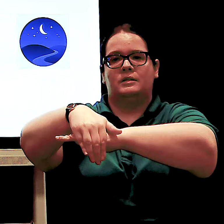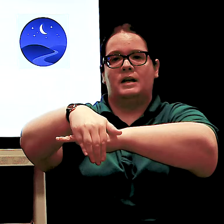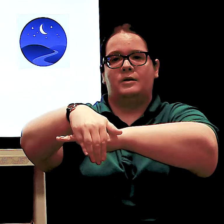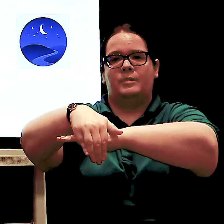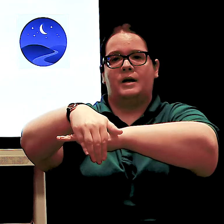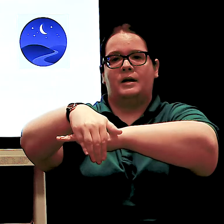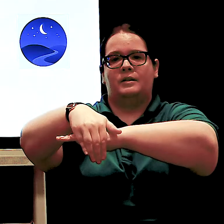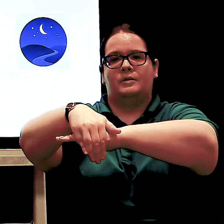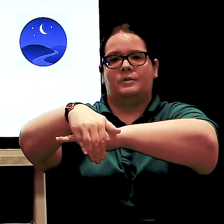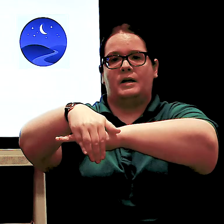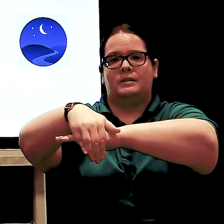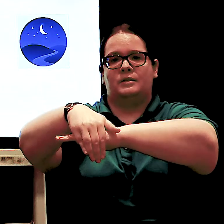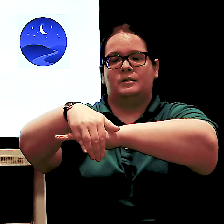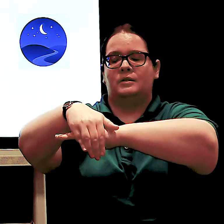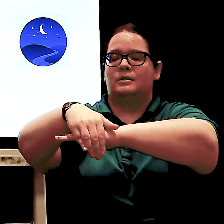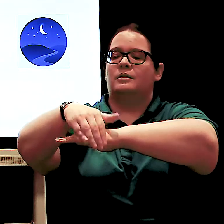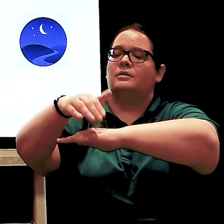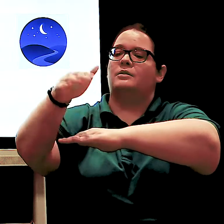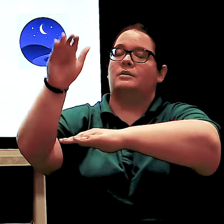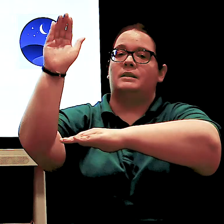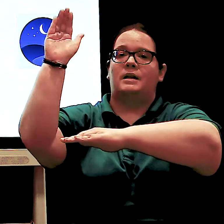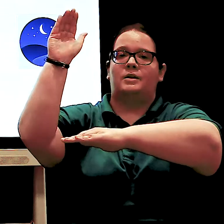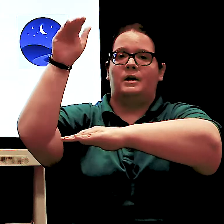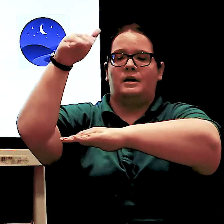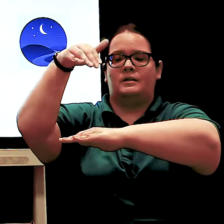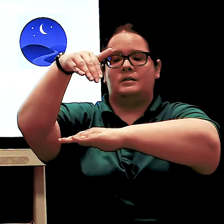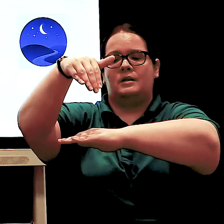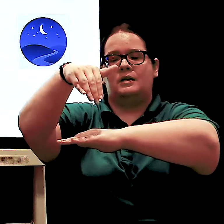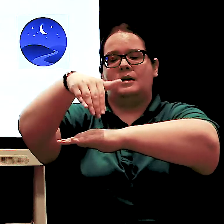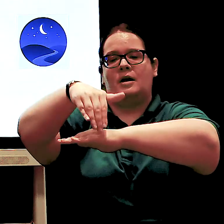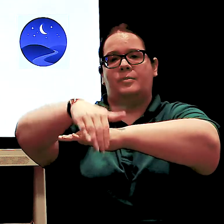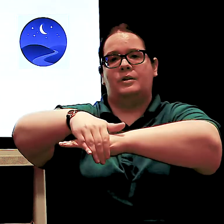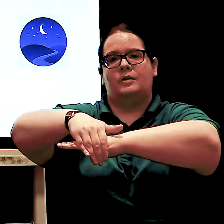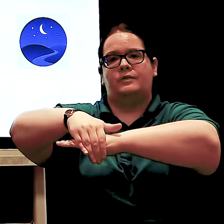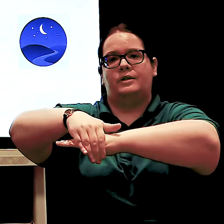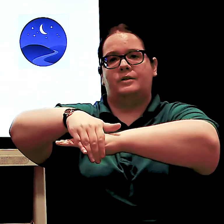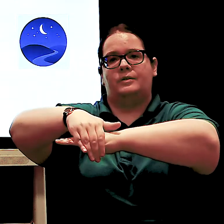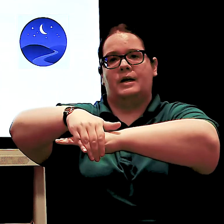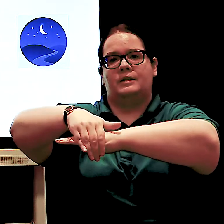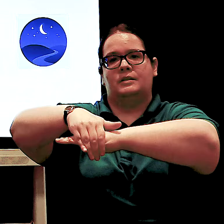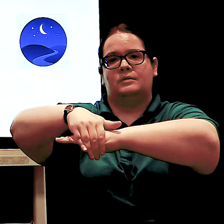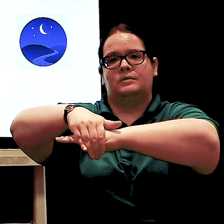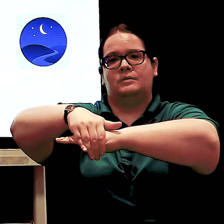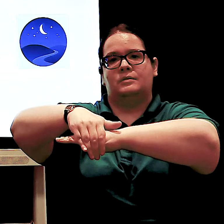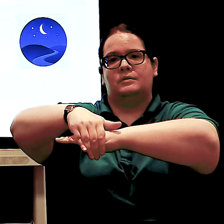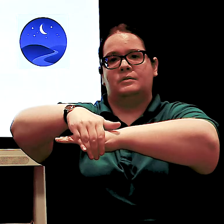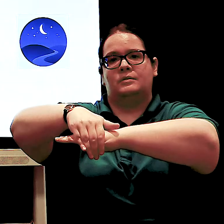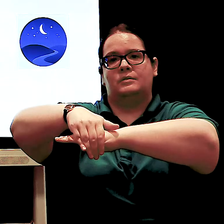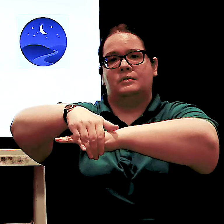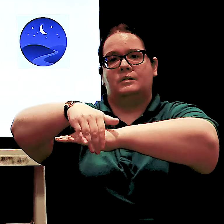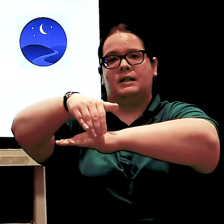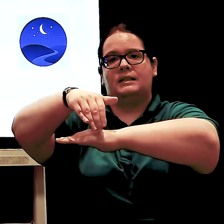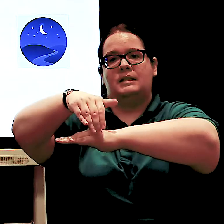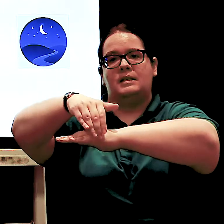down behind the horizon. So you're going to take your hand and cup it over your horizon. That's